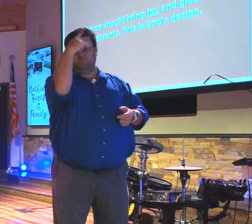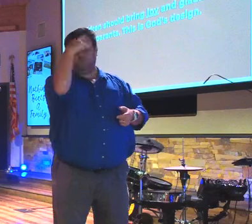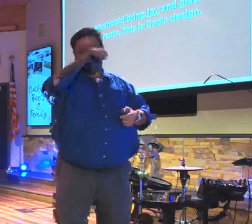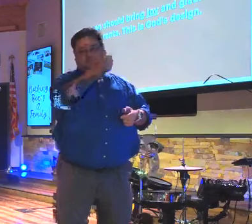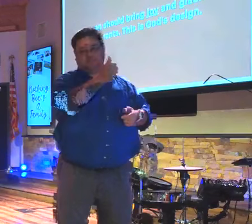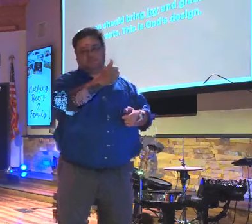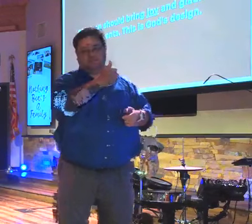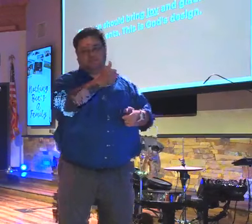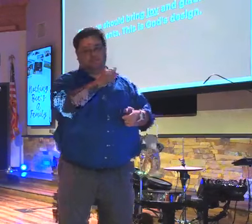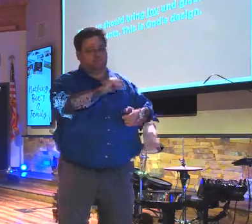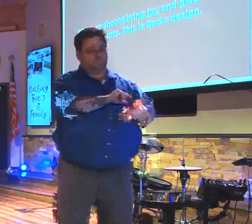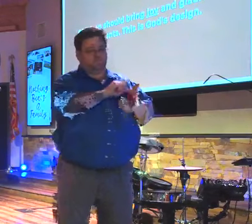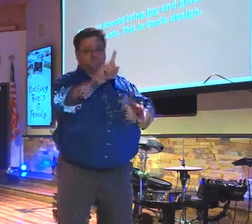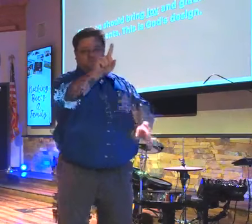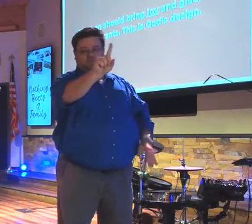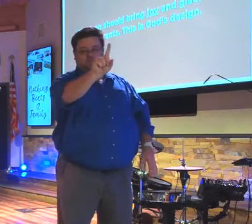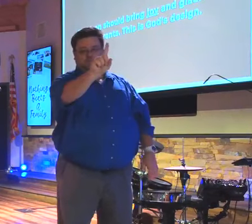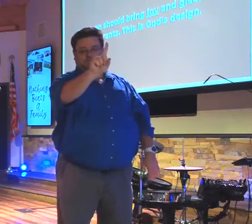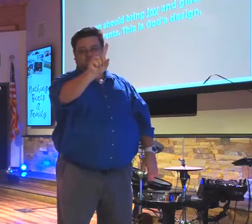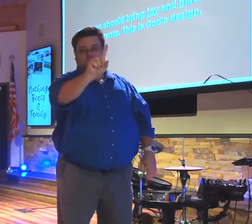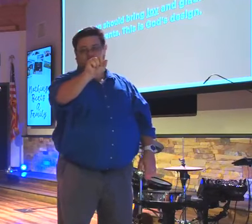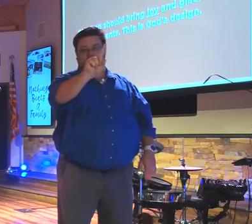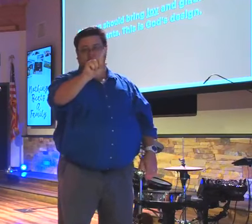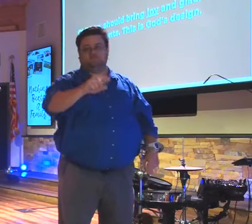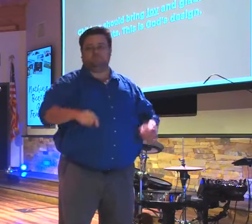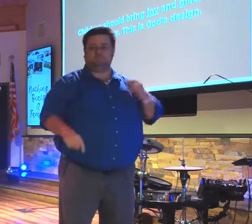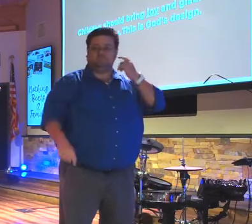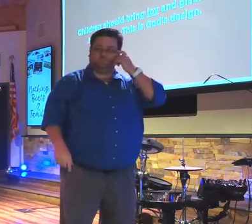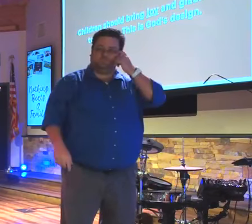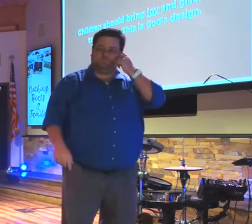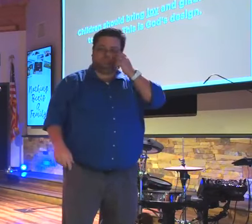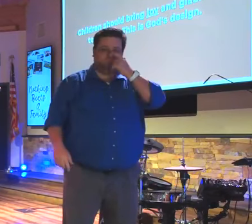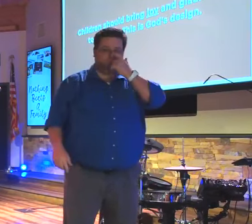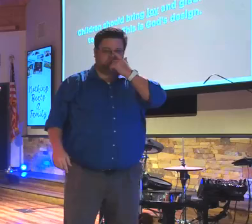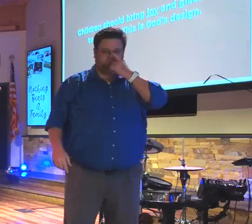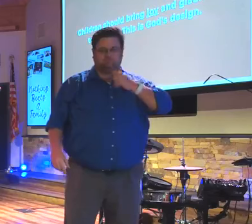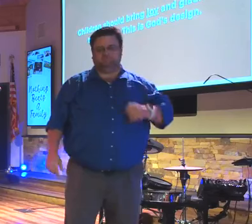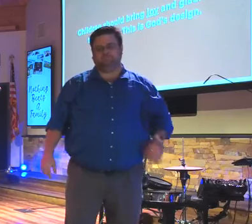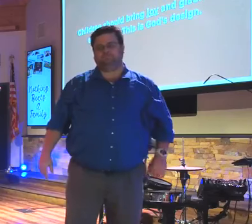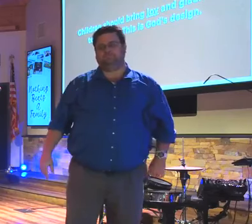All right, Proverbs 10 and verse number 1.